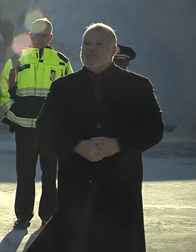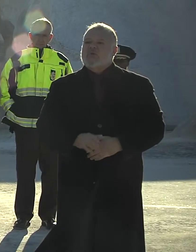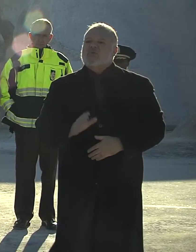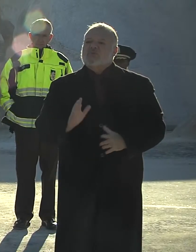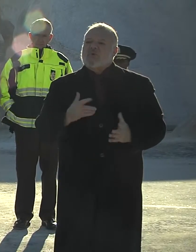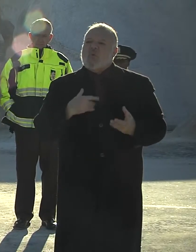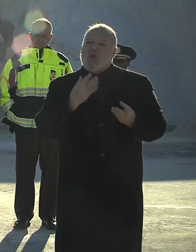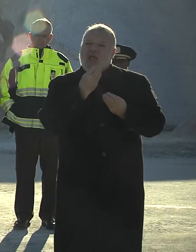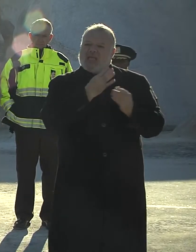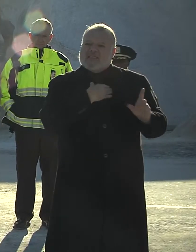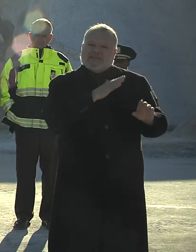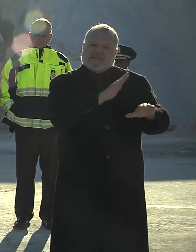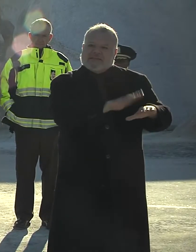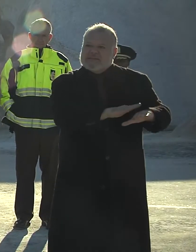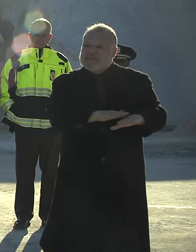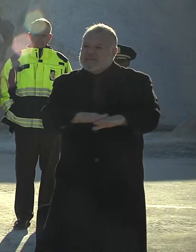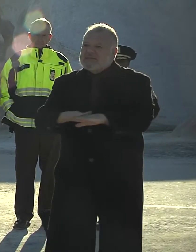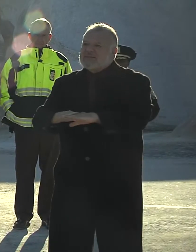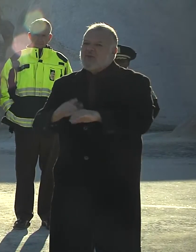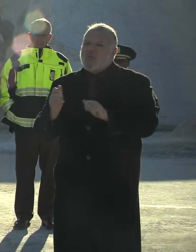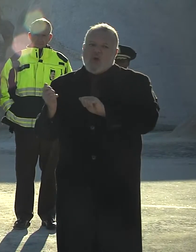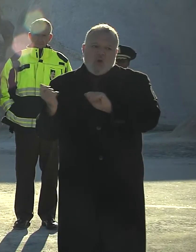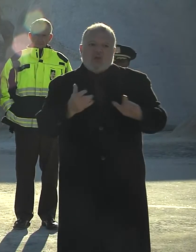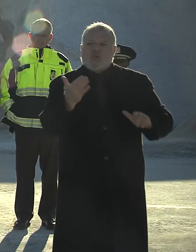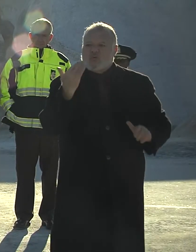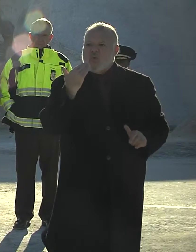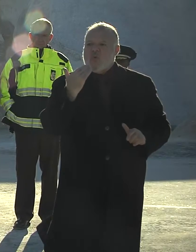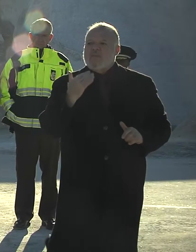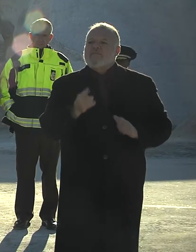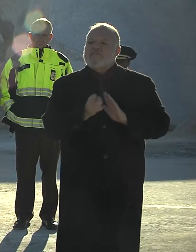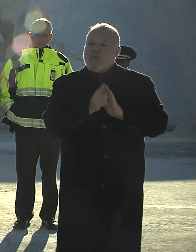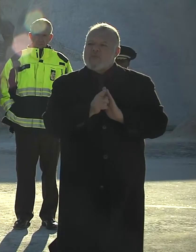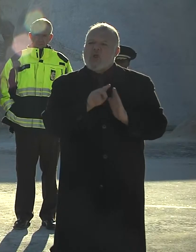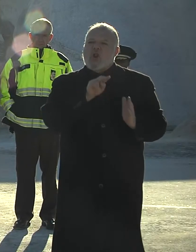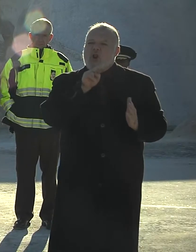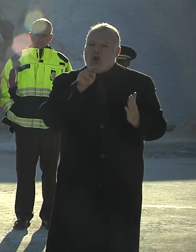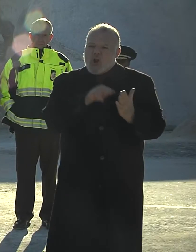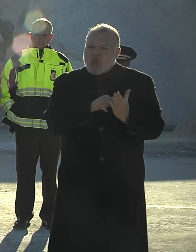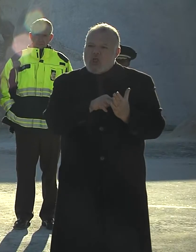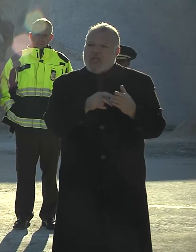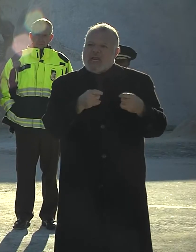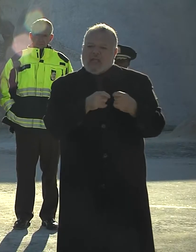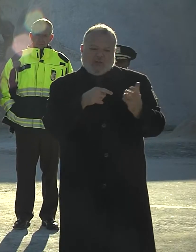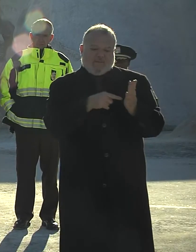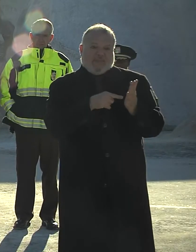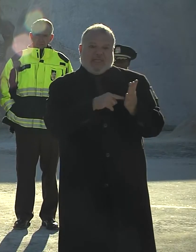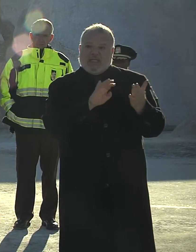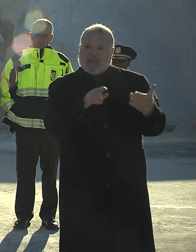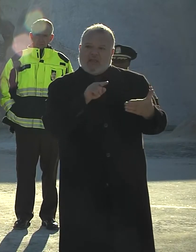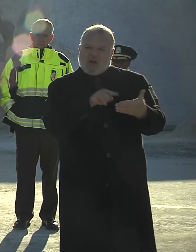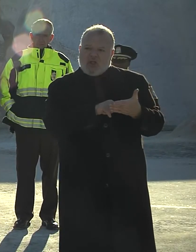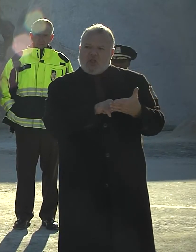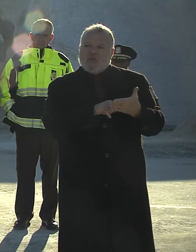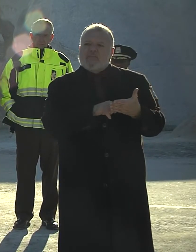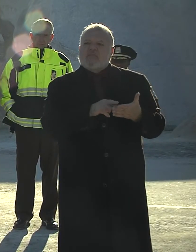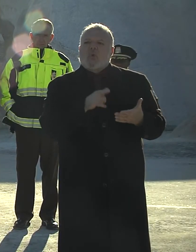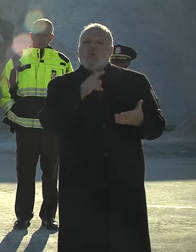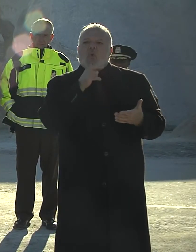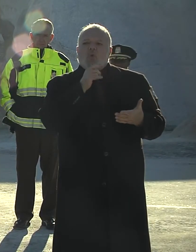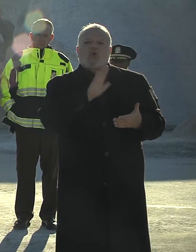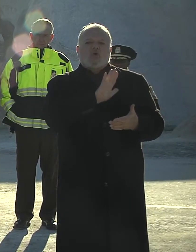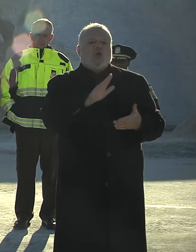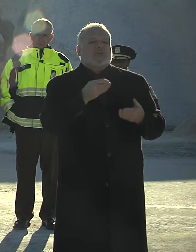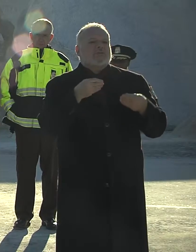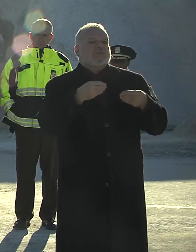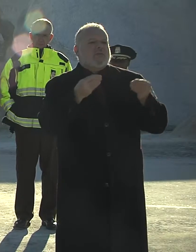to everyone to take a moment to look at your electric bill and to see who your supplier is.